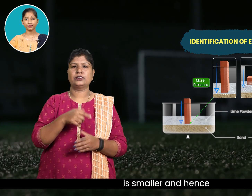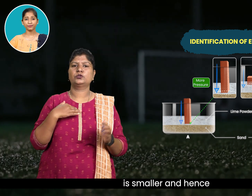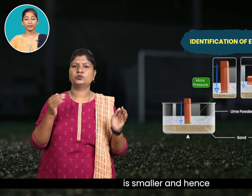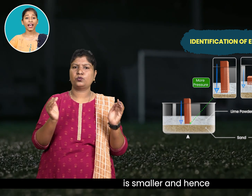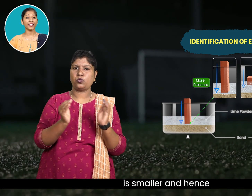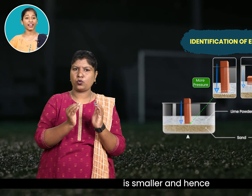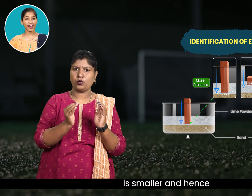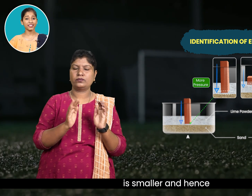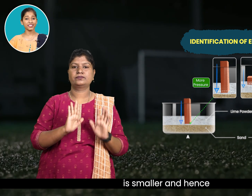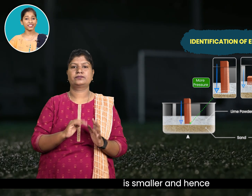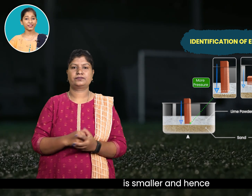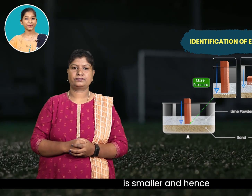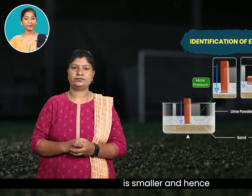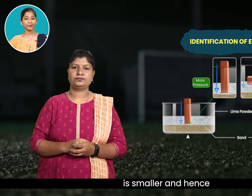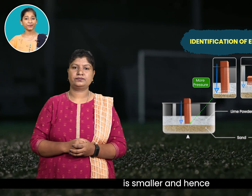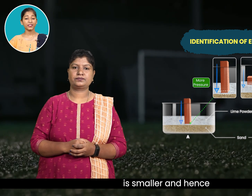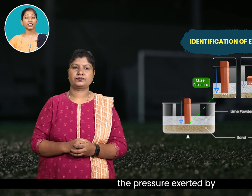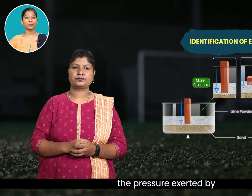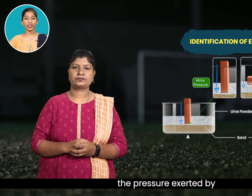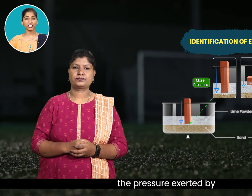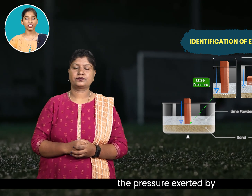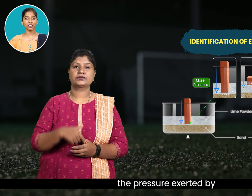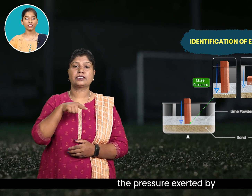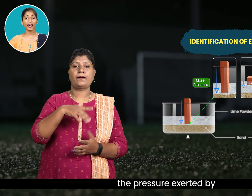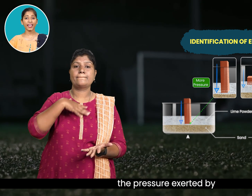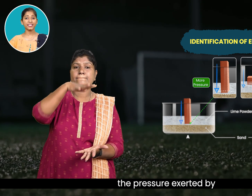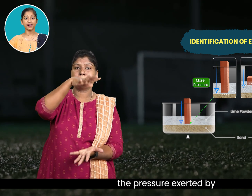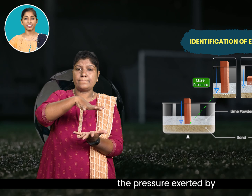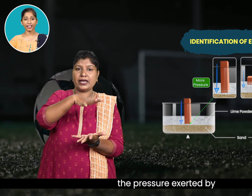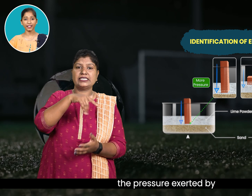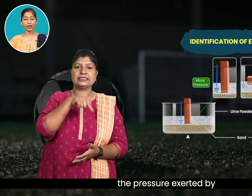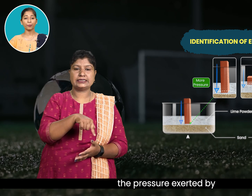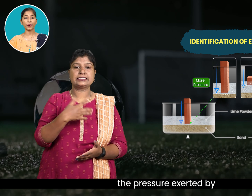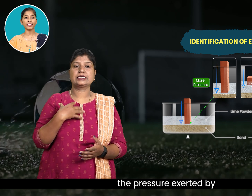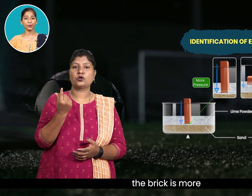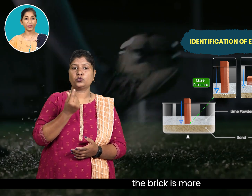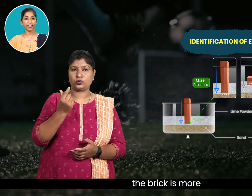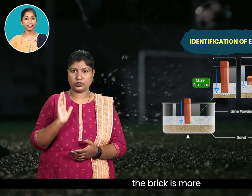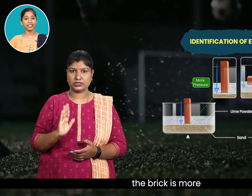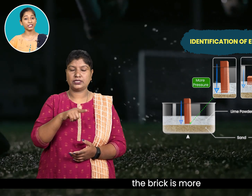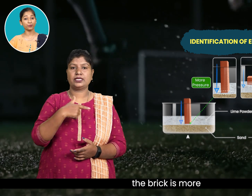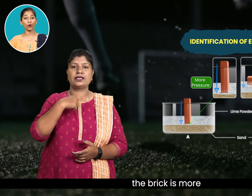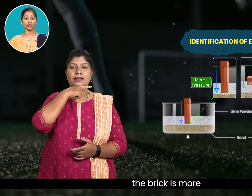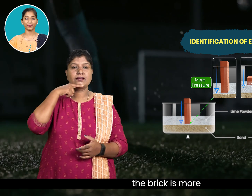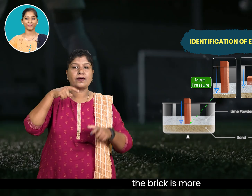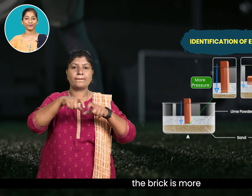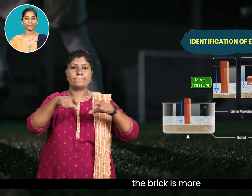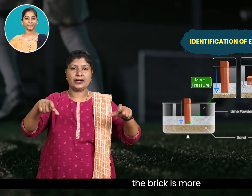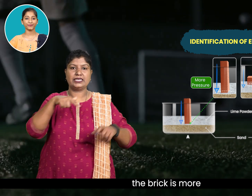smaller and hence the pressure exerted by the brick is